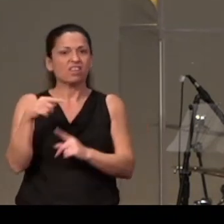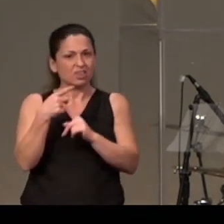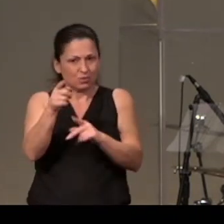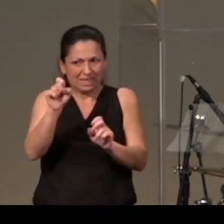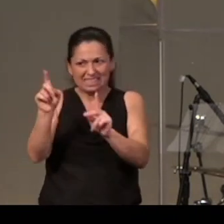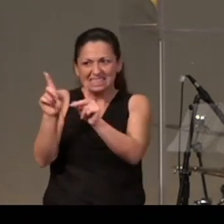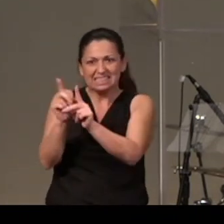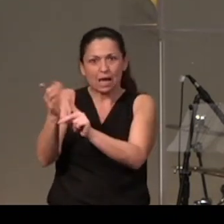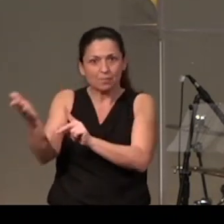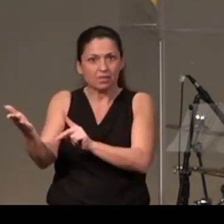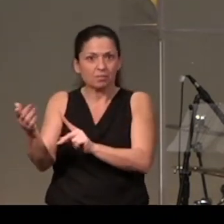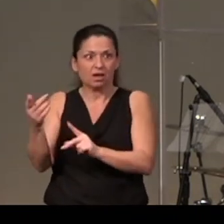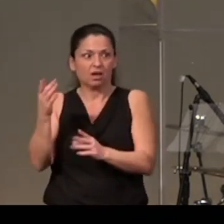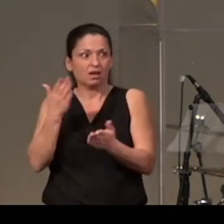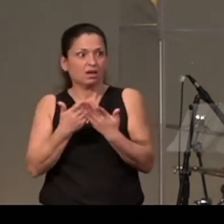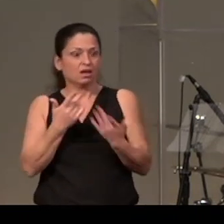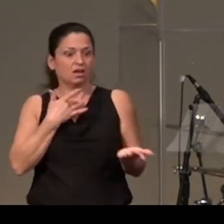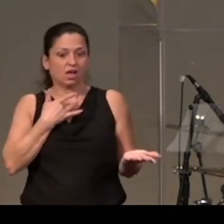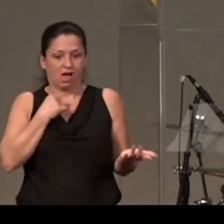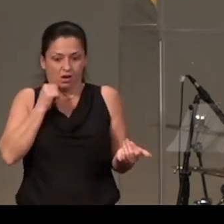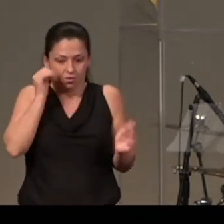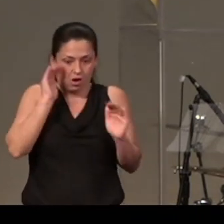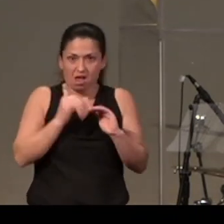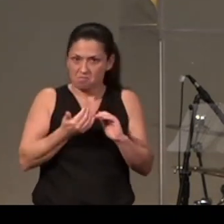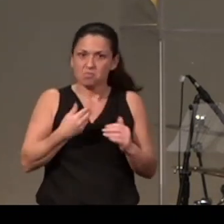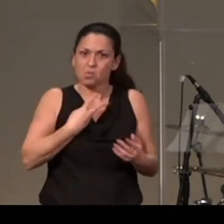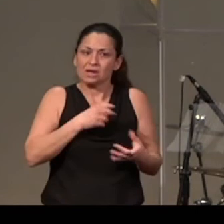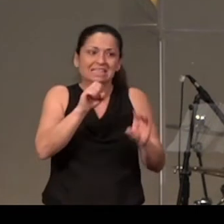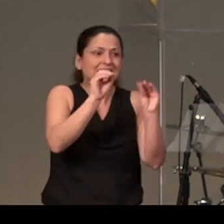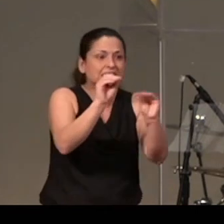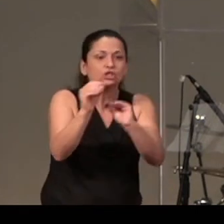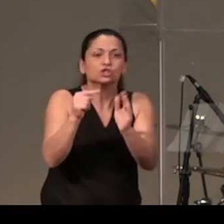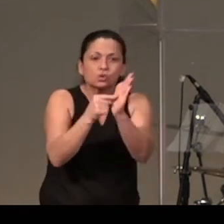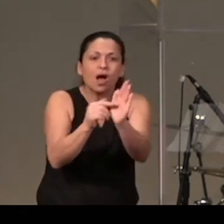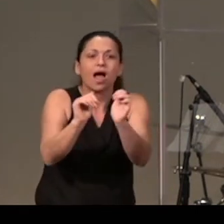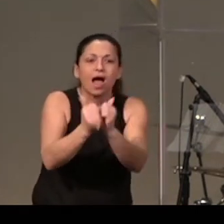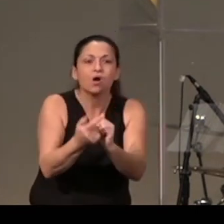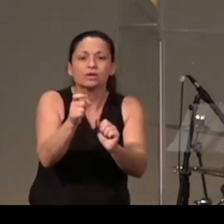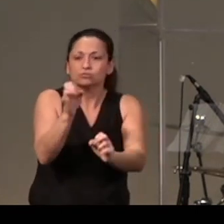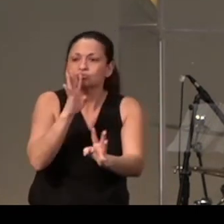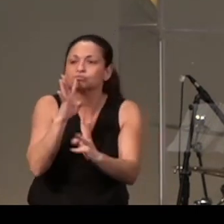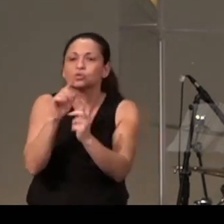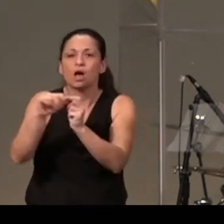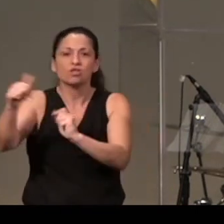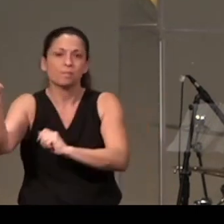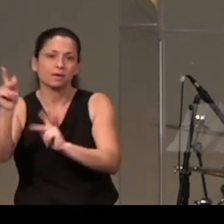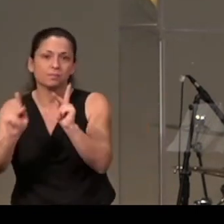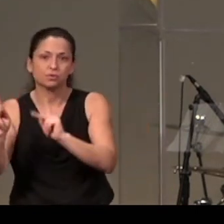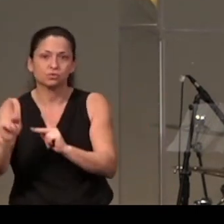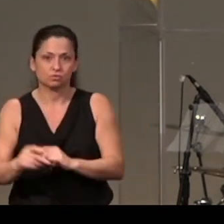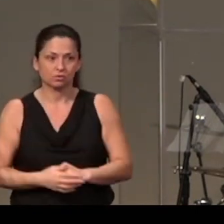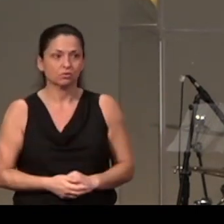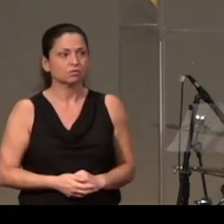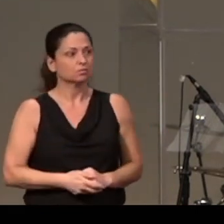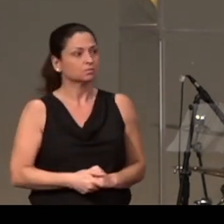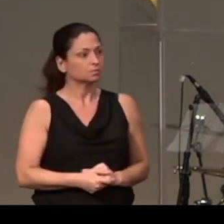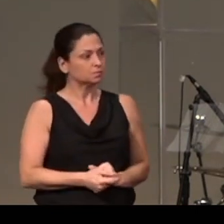Well, we'll disciple you so you can. To follow up, will you share with me the stories of the people you're inviting and the people